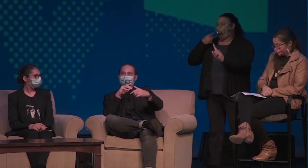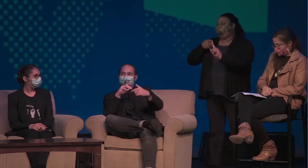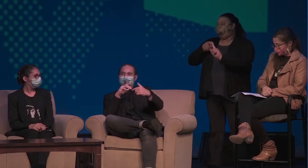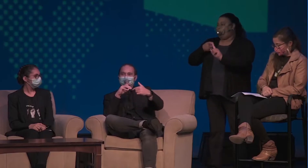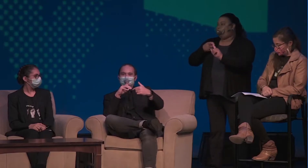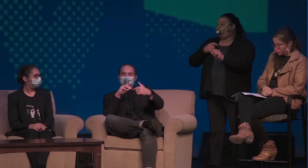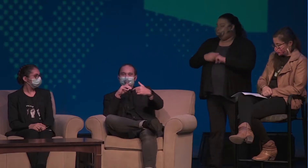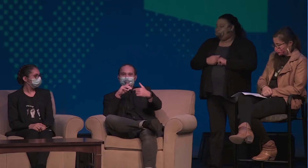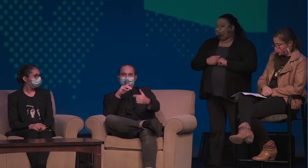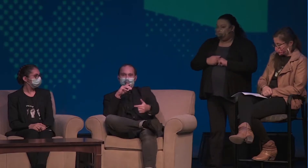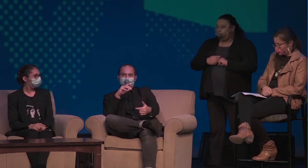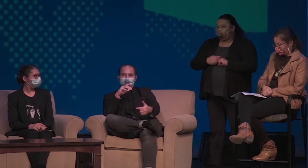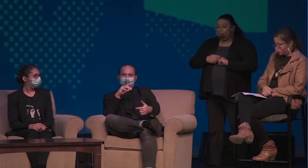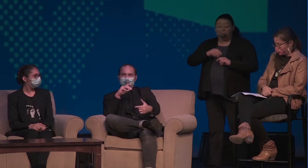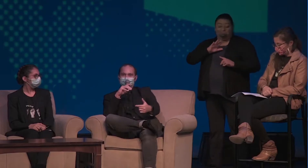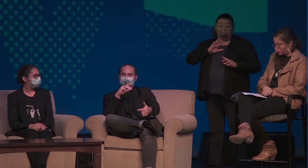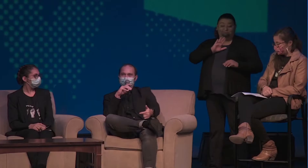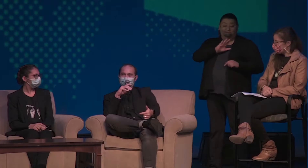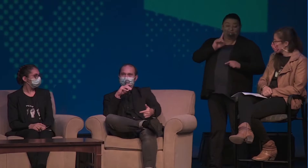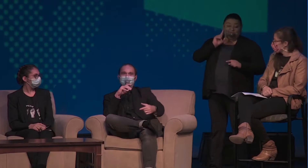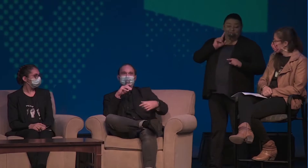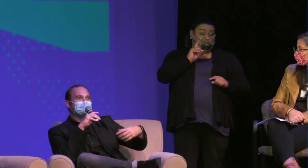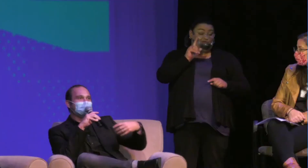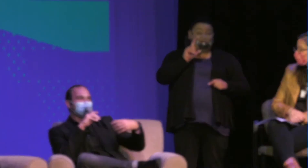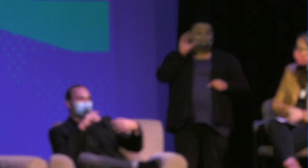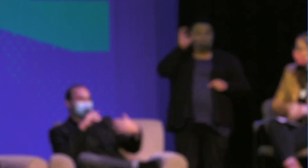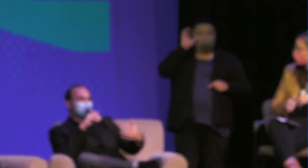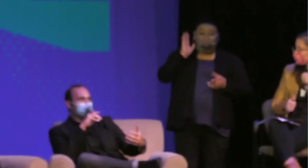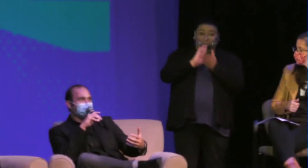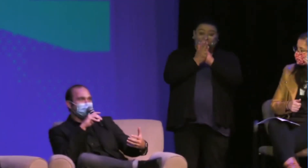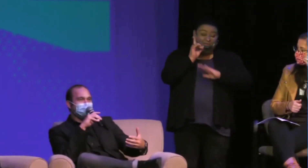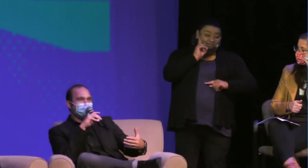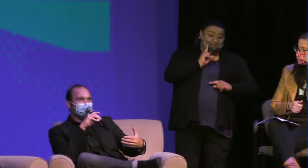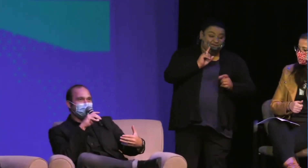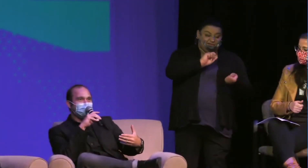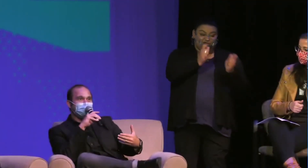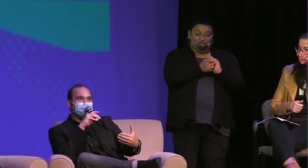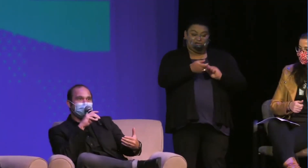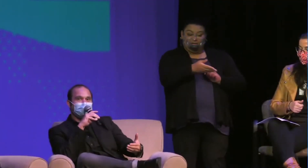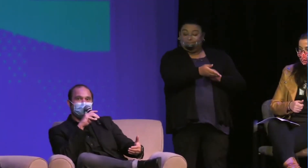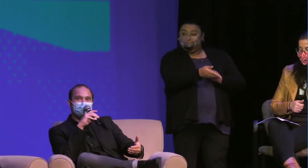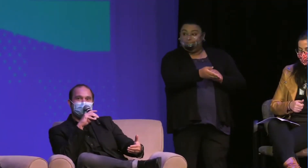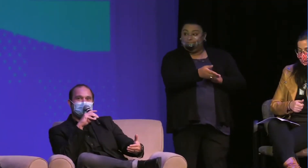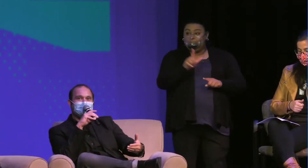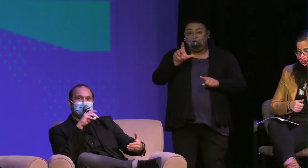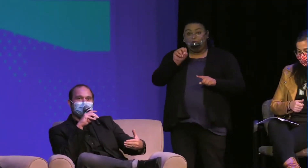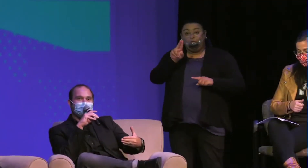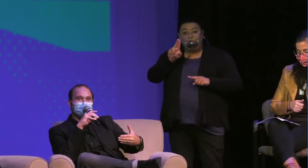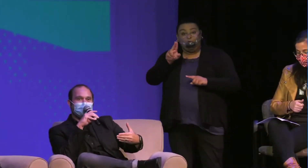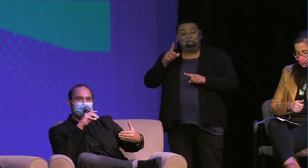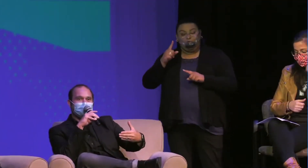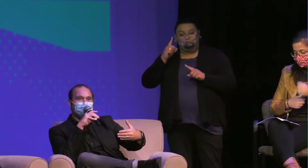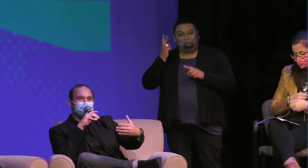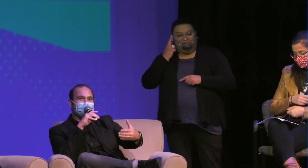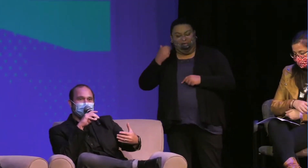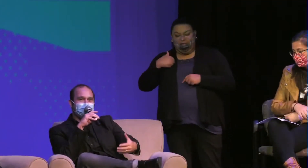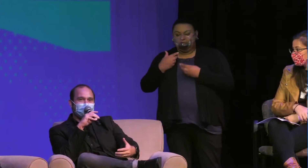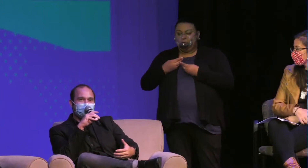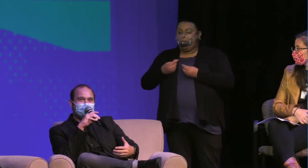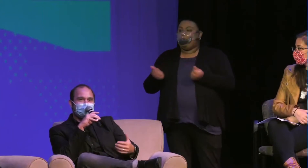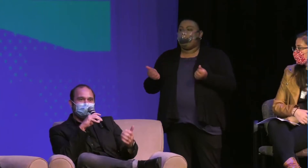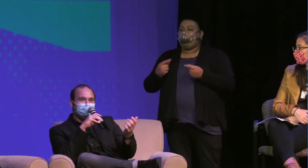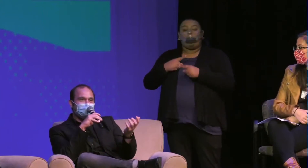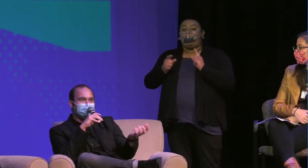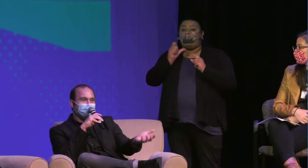and that his deafness changed him, and she kind of realized that maybe she had healed, but wasn't moving